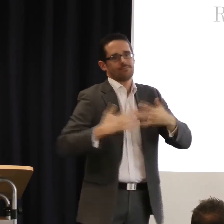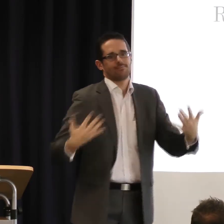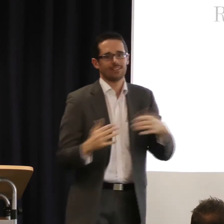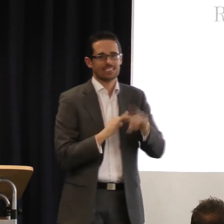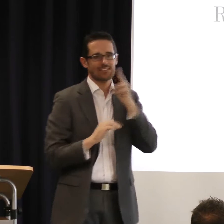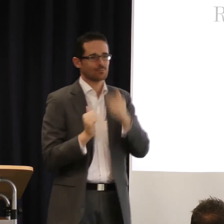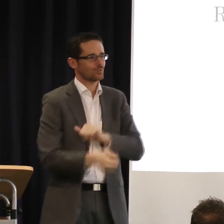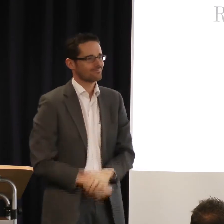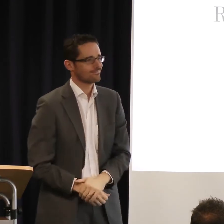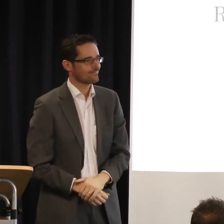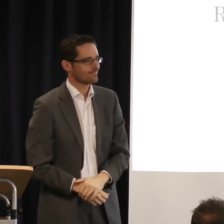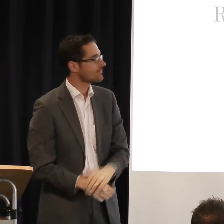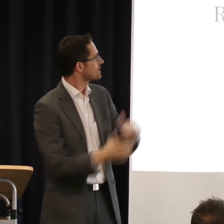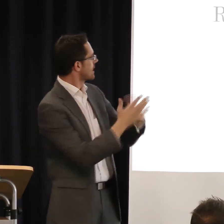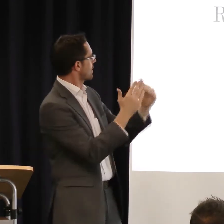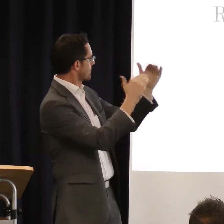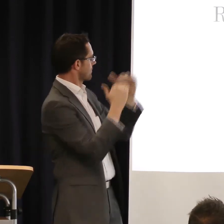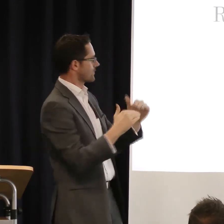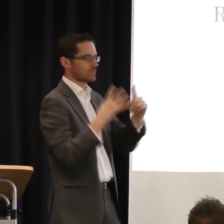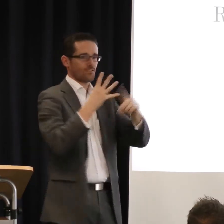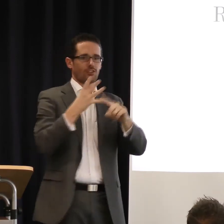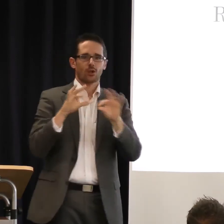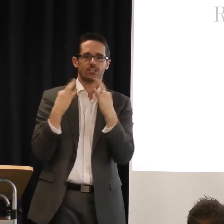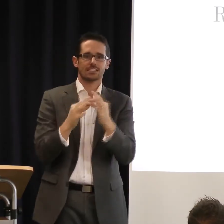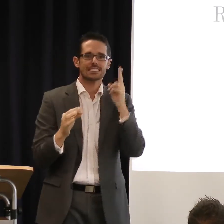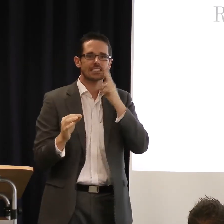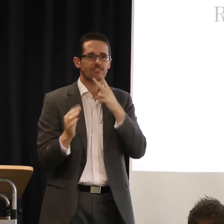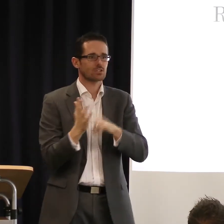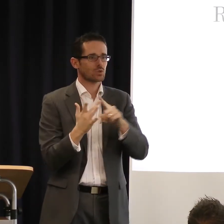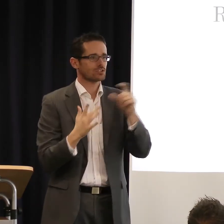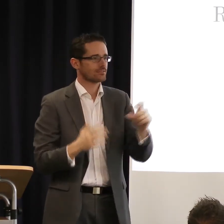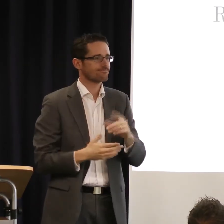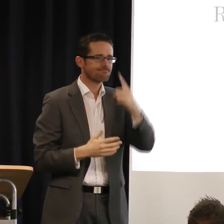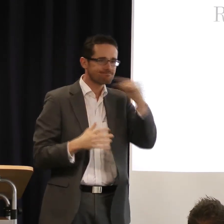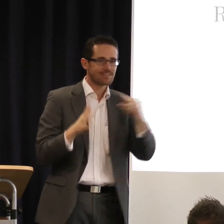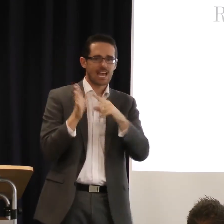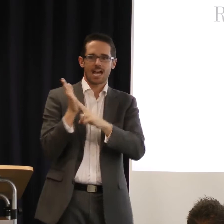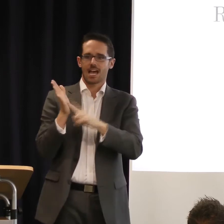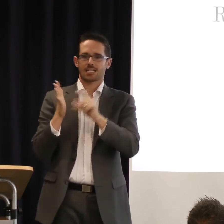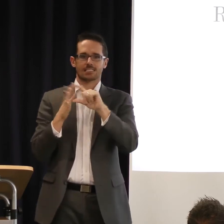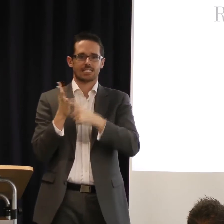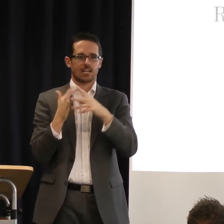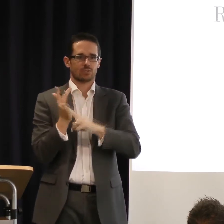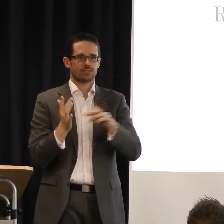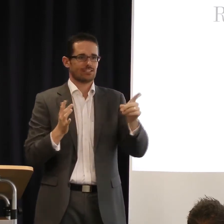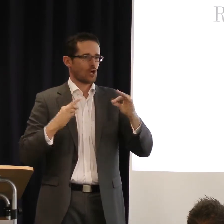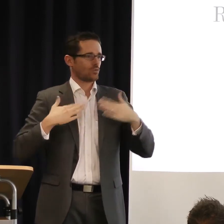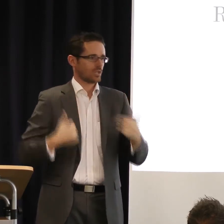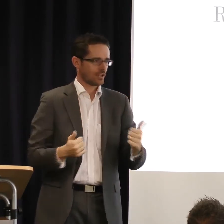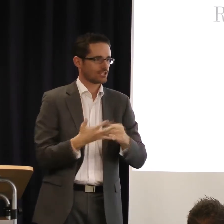His involvement in sports is profound. Now I'd like to move on to the next organisation, Deaf Victoria. Fortunately, Anne Darwin can't be